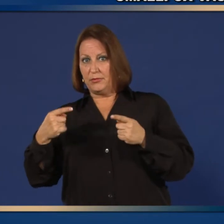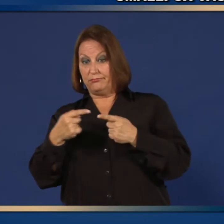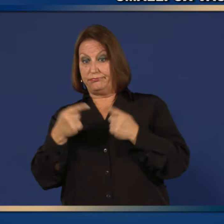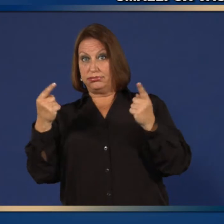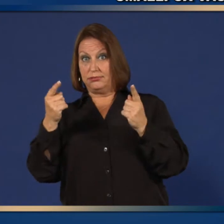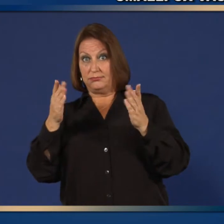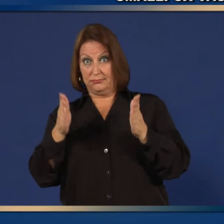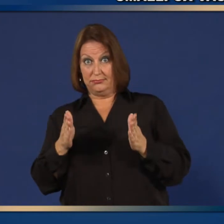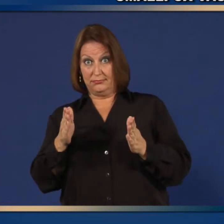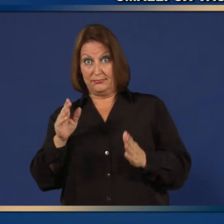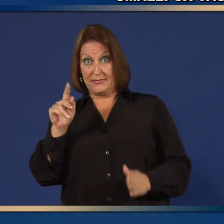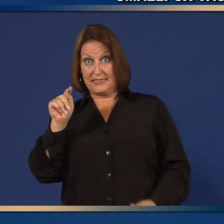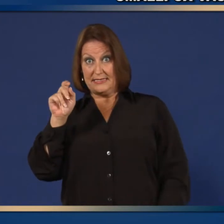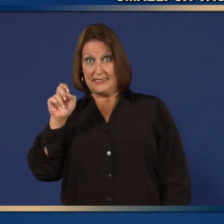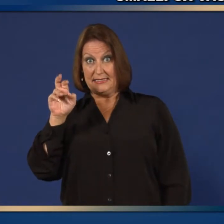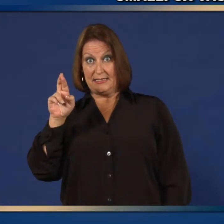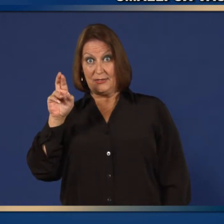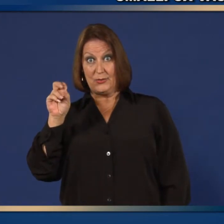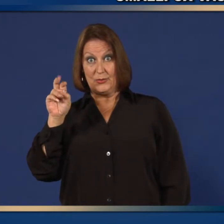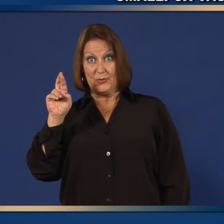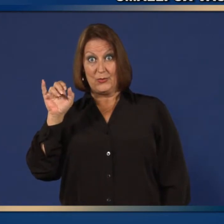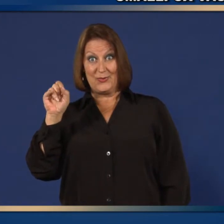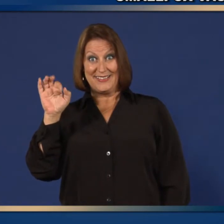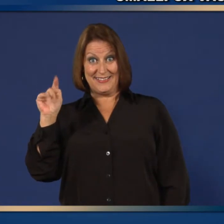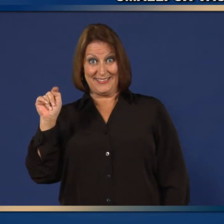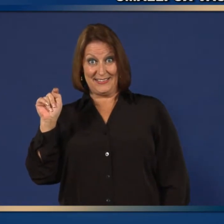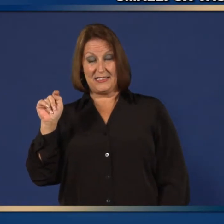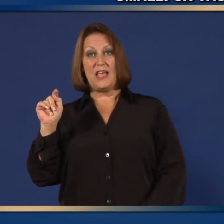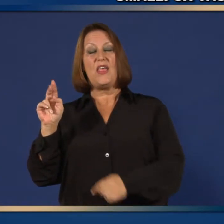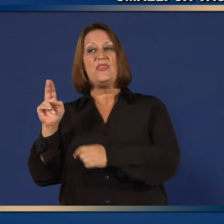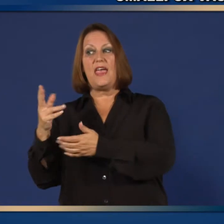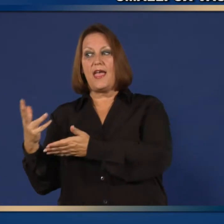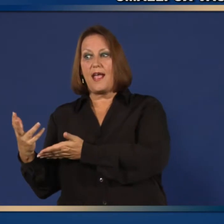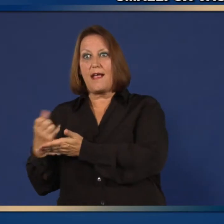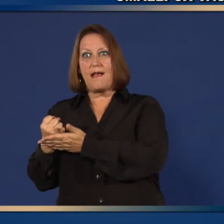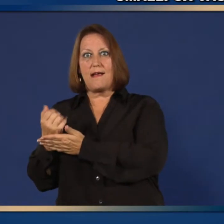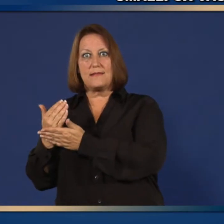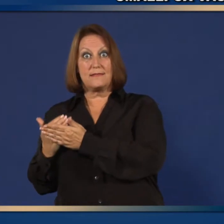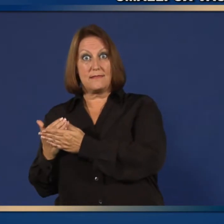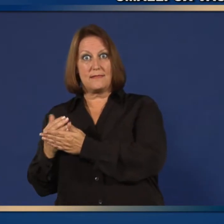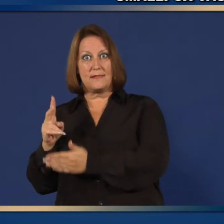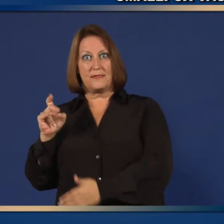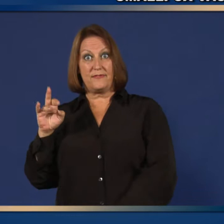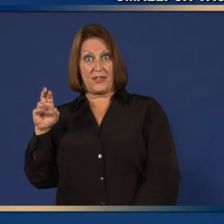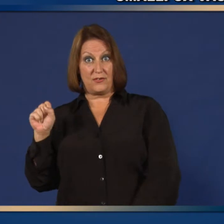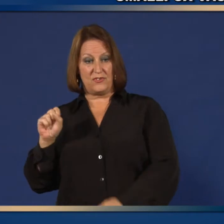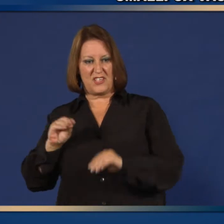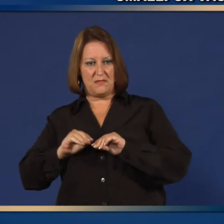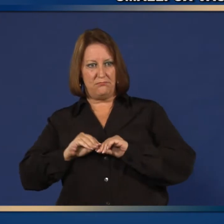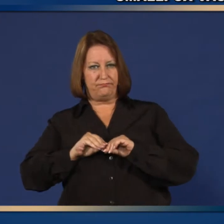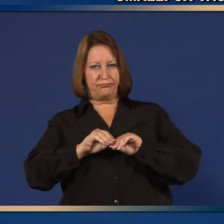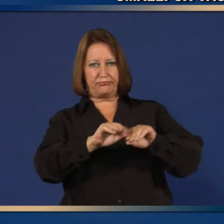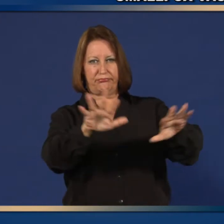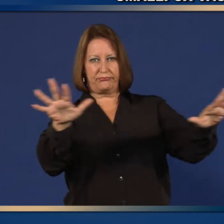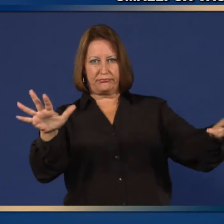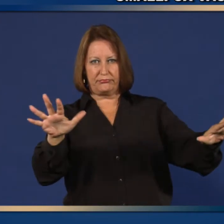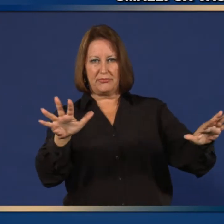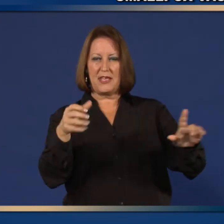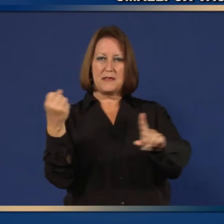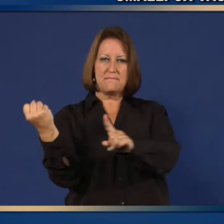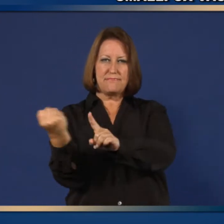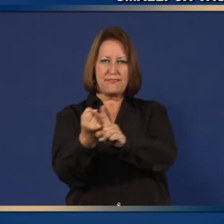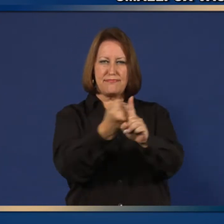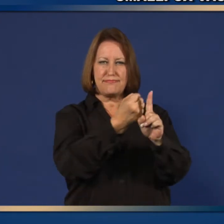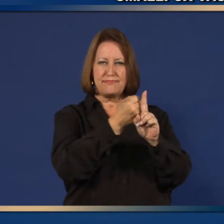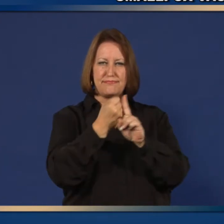If this happened, many people could become ill, and many could die.